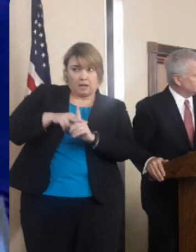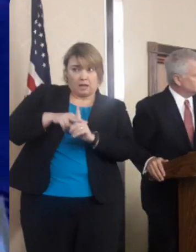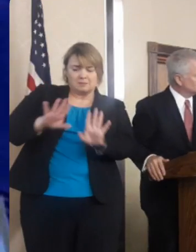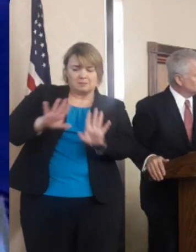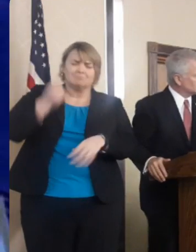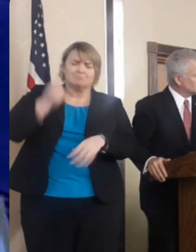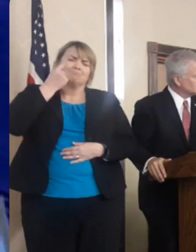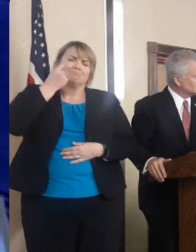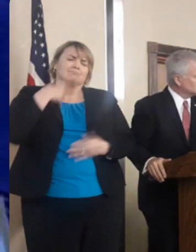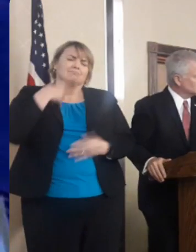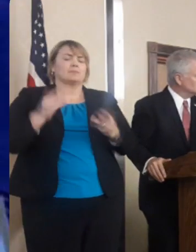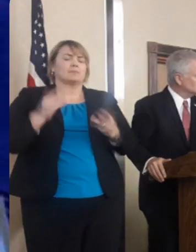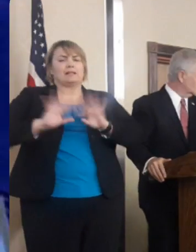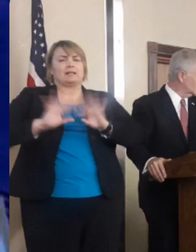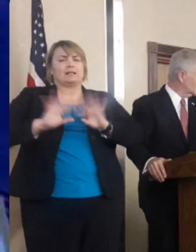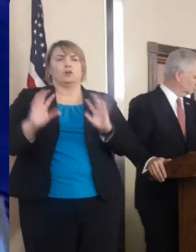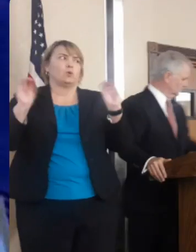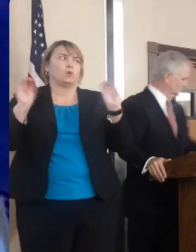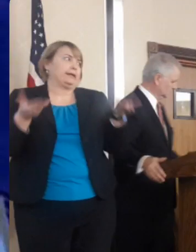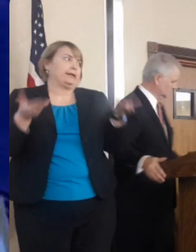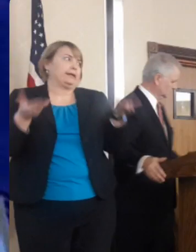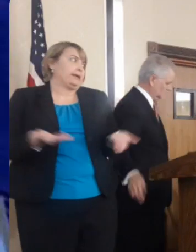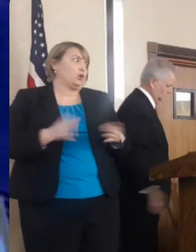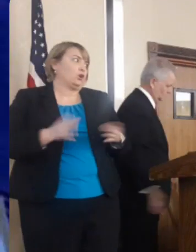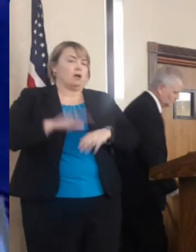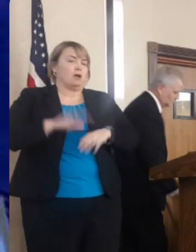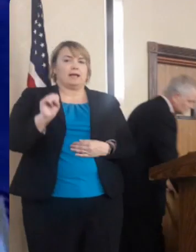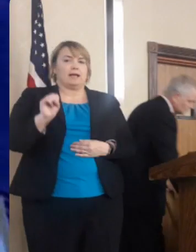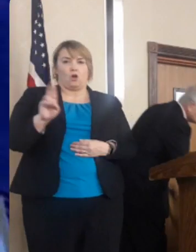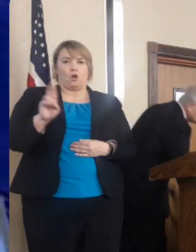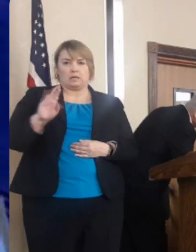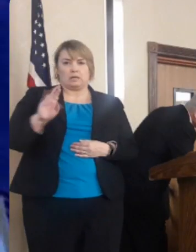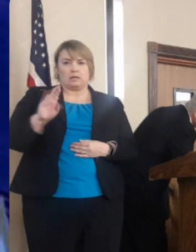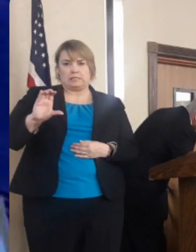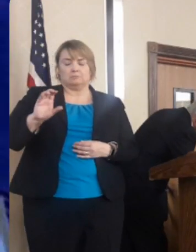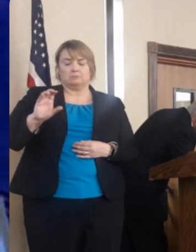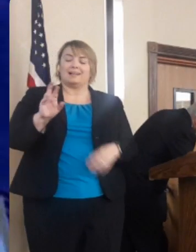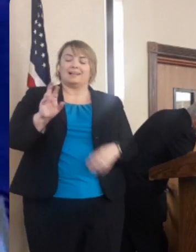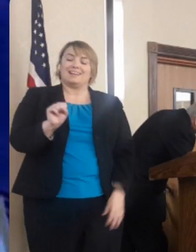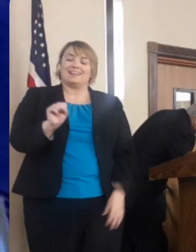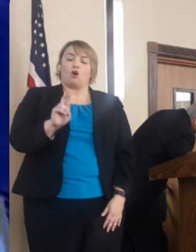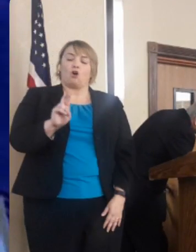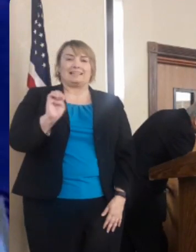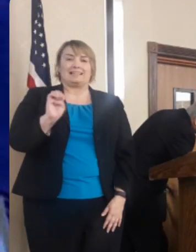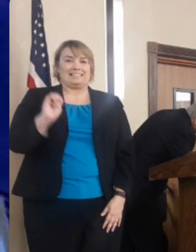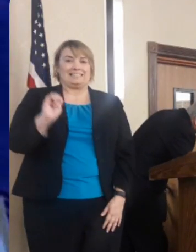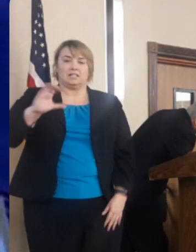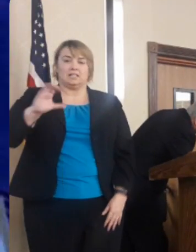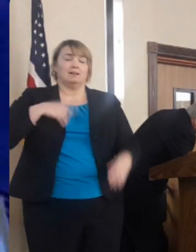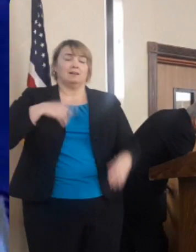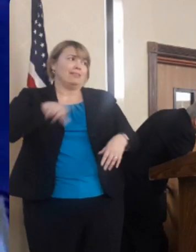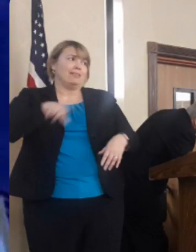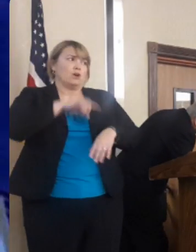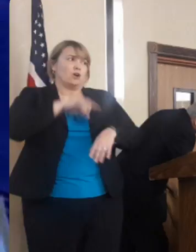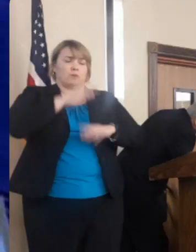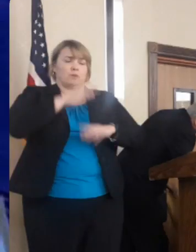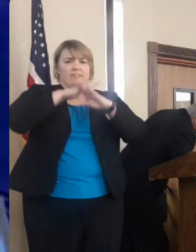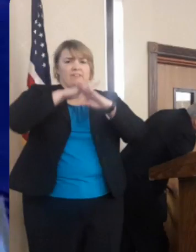this SREC is prevented from being on this meeting, and it's only a voting issue.